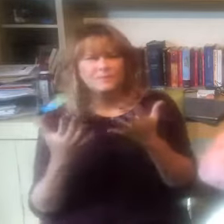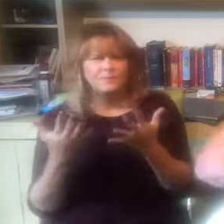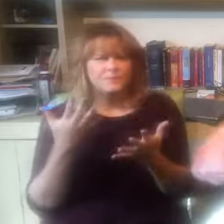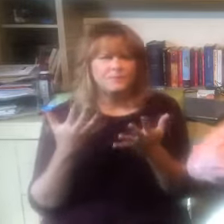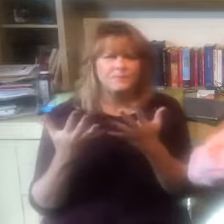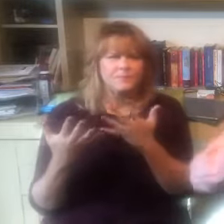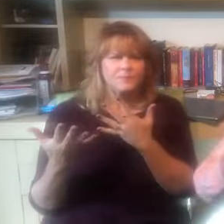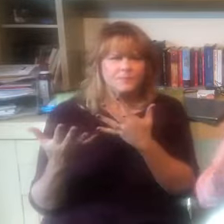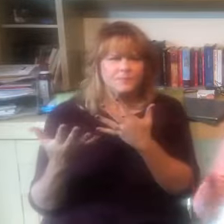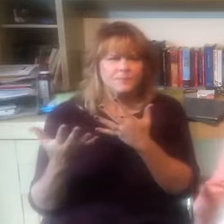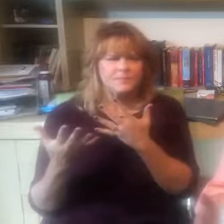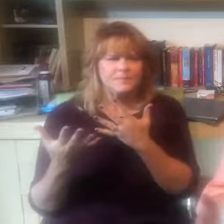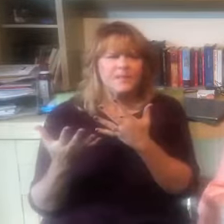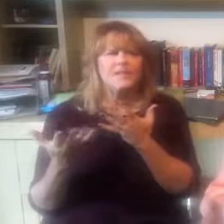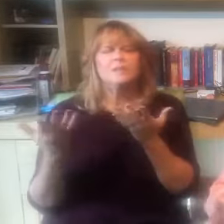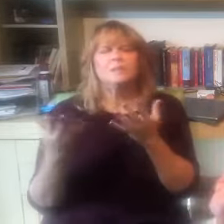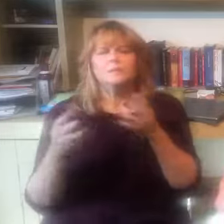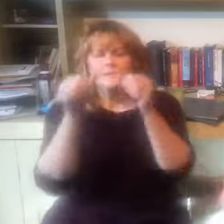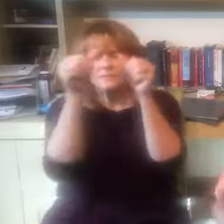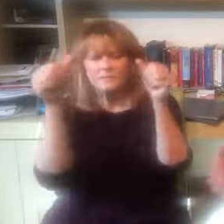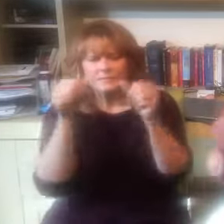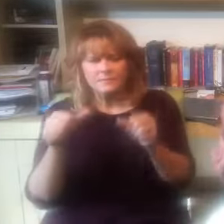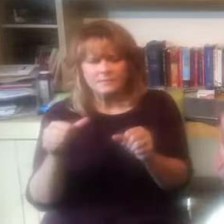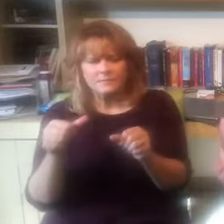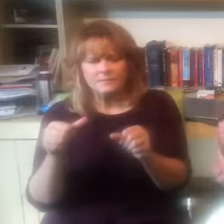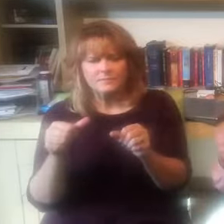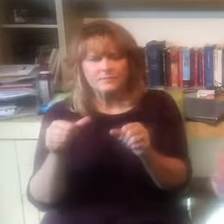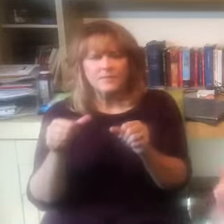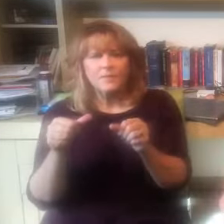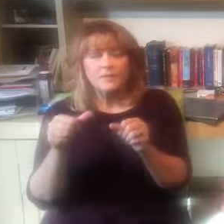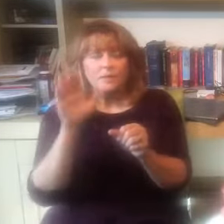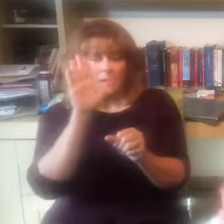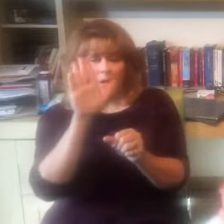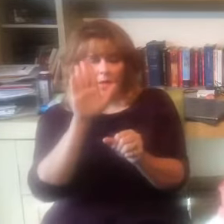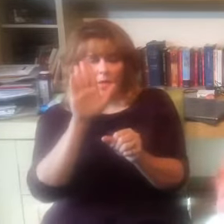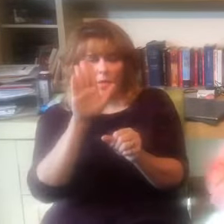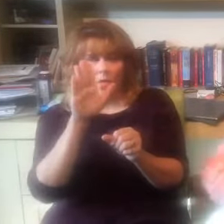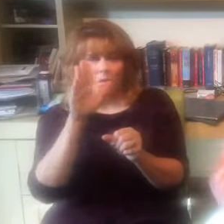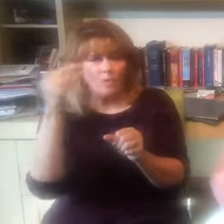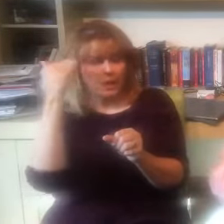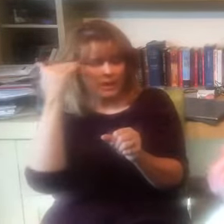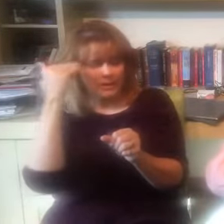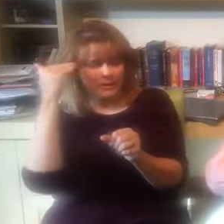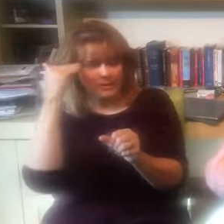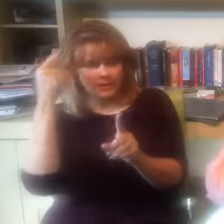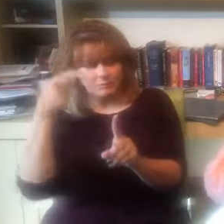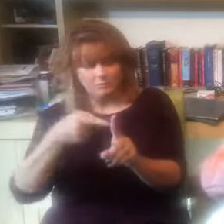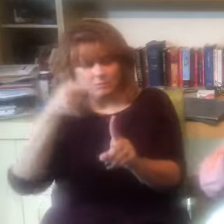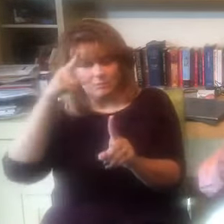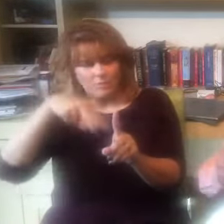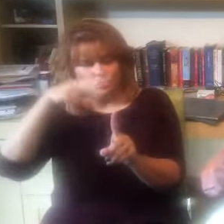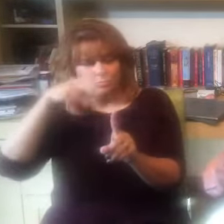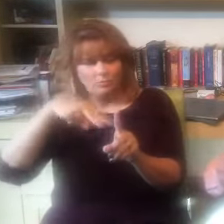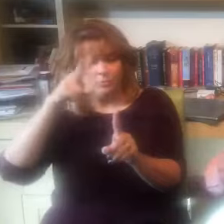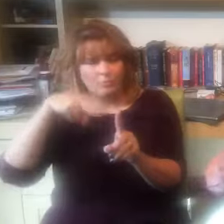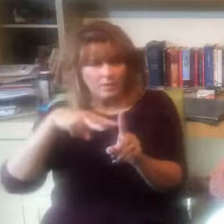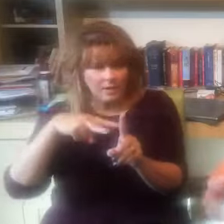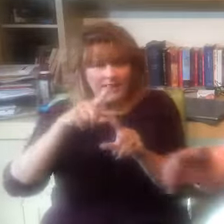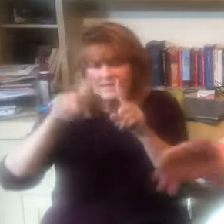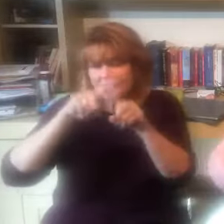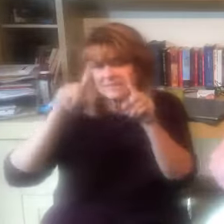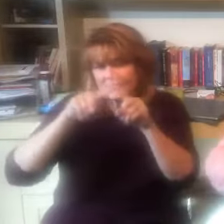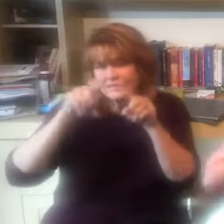what has to be worked out in man's own mind and made manifest in his body and